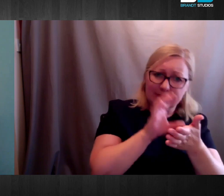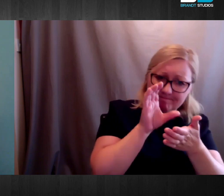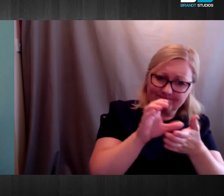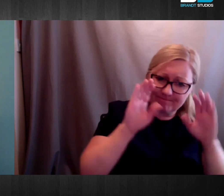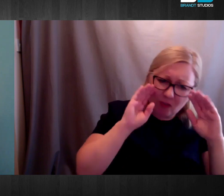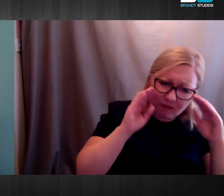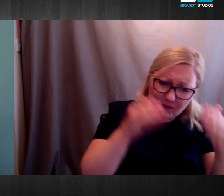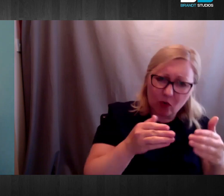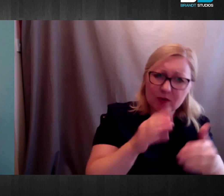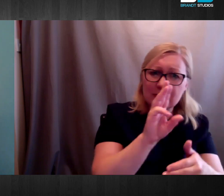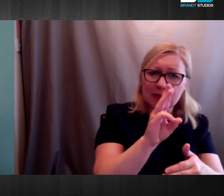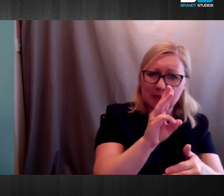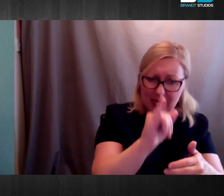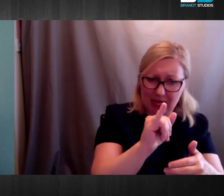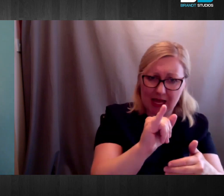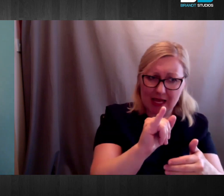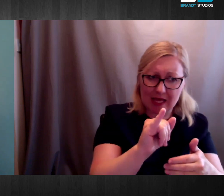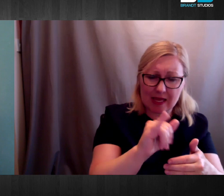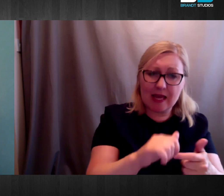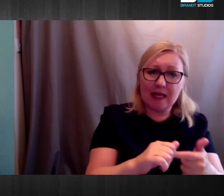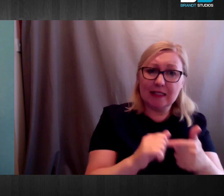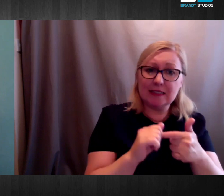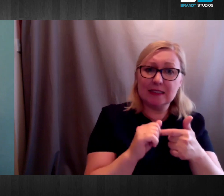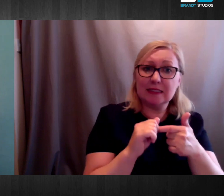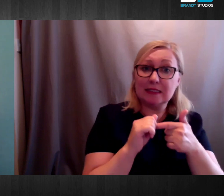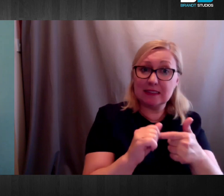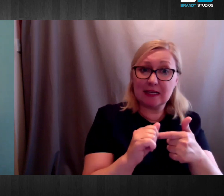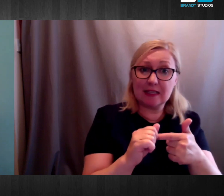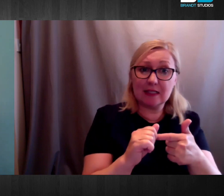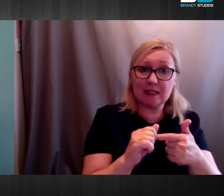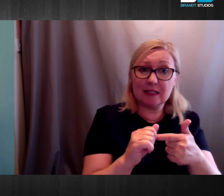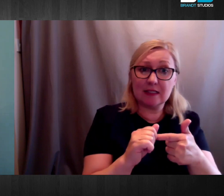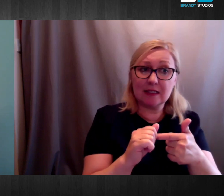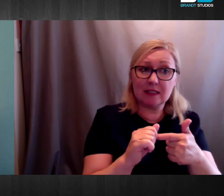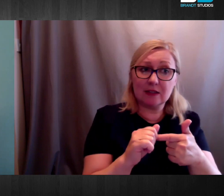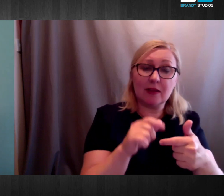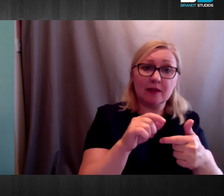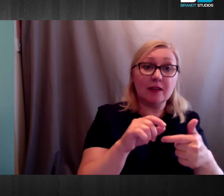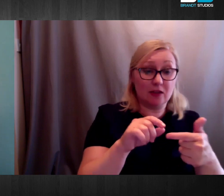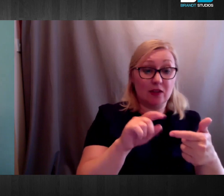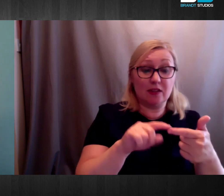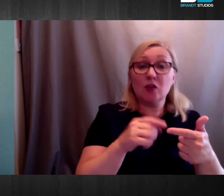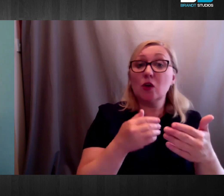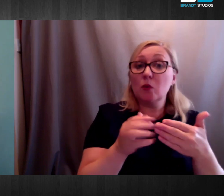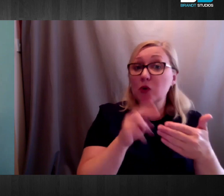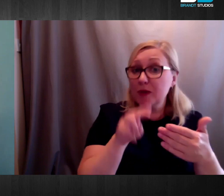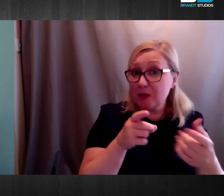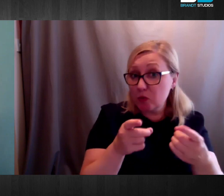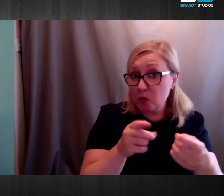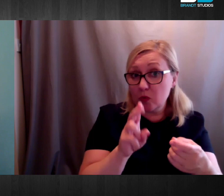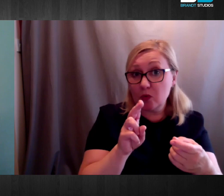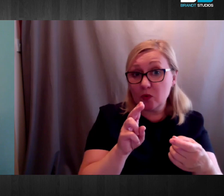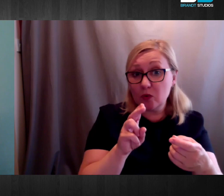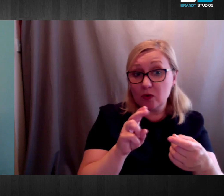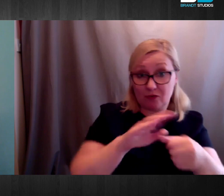so on, and maybe different ways of providing the input. You adapt it to the quick turnaround time. So I think that's really,